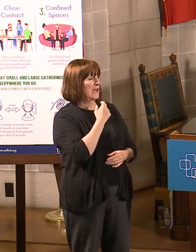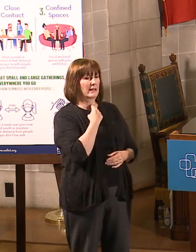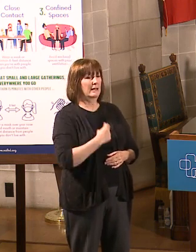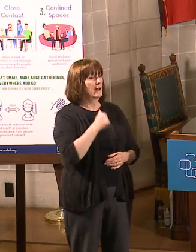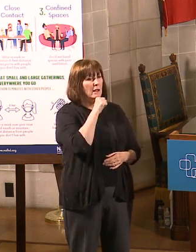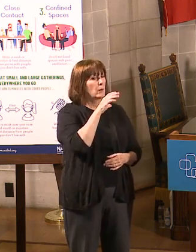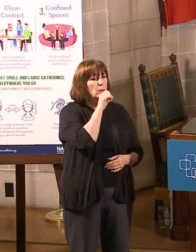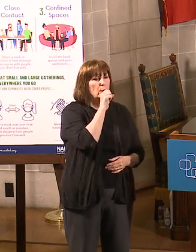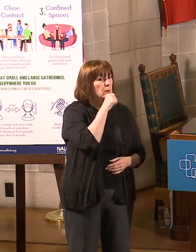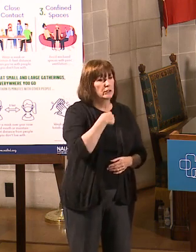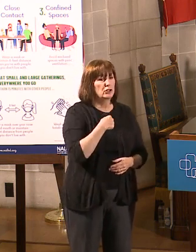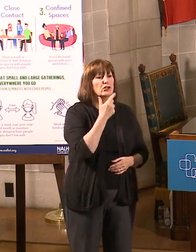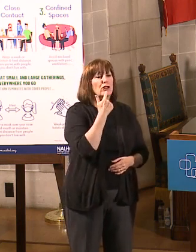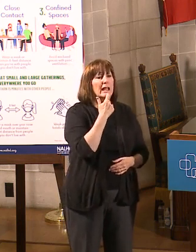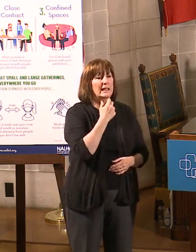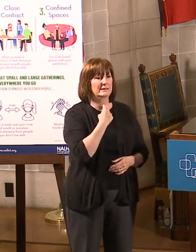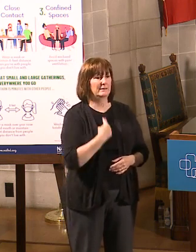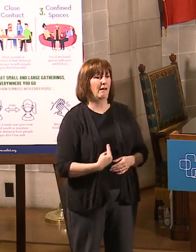tie.